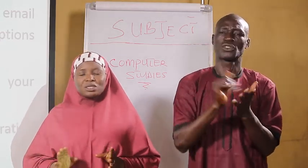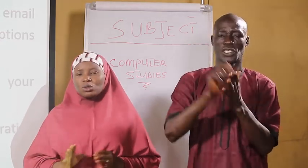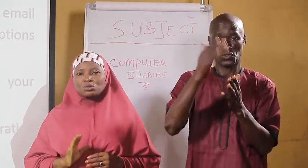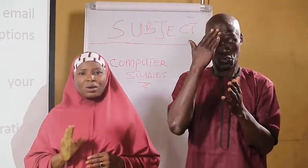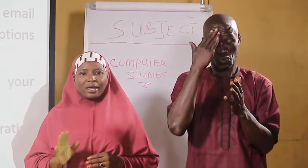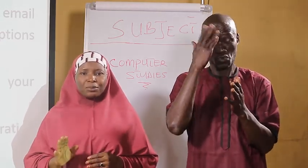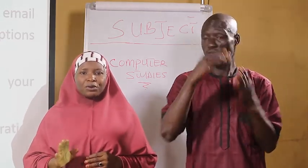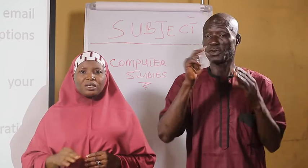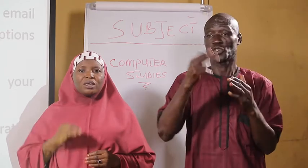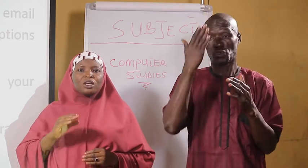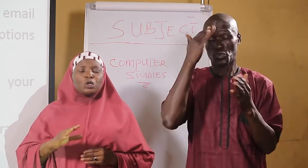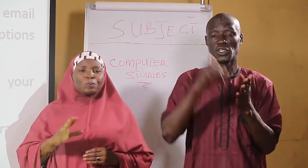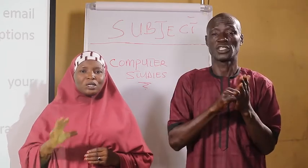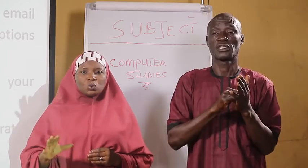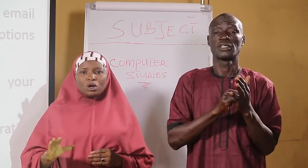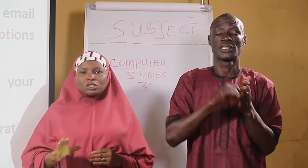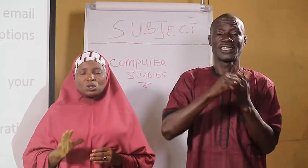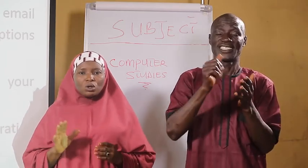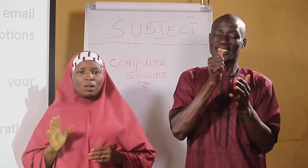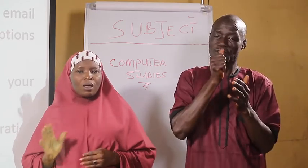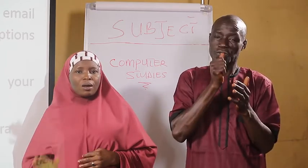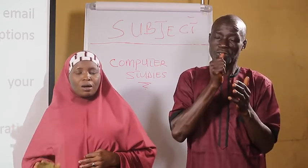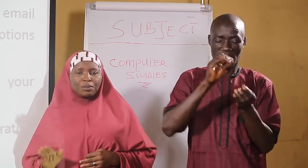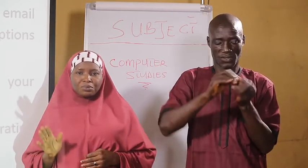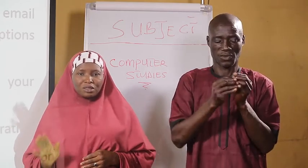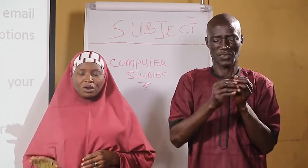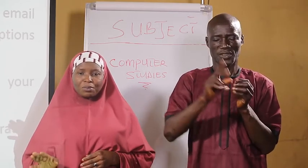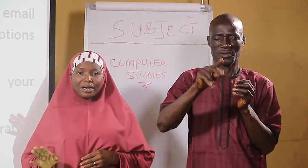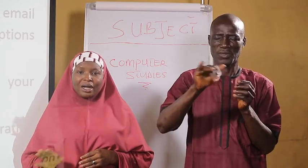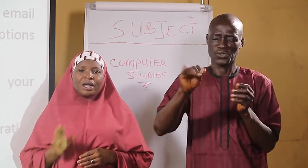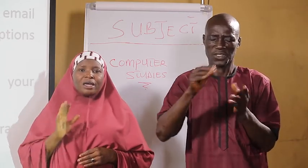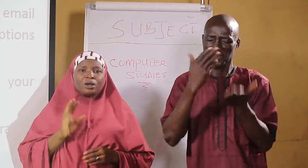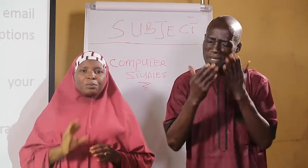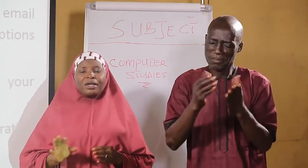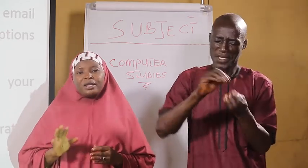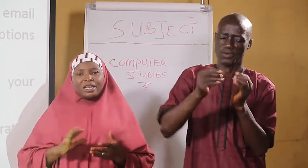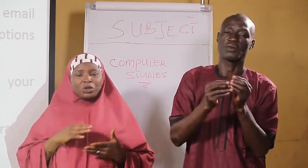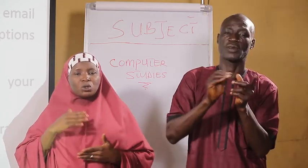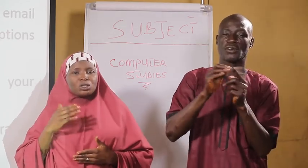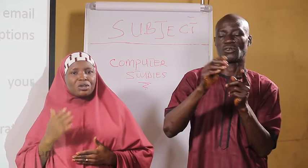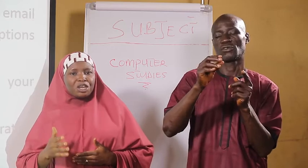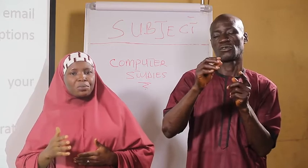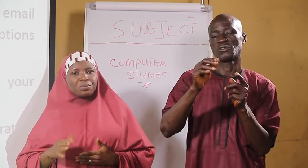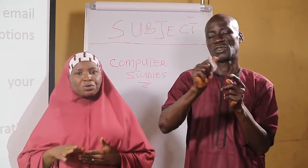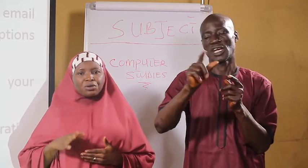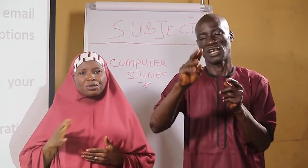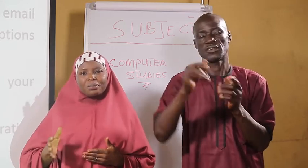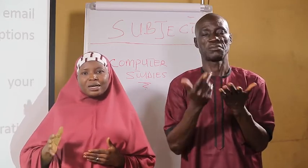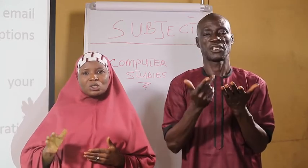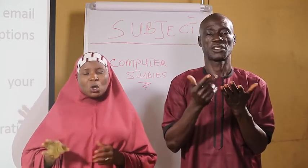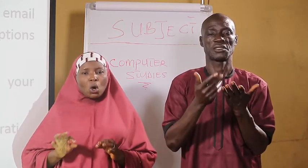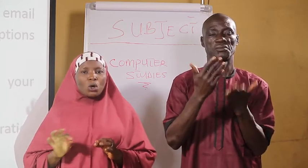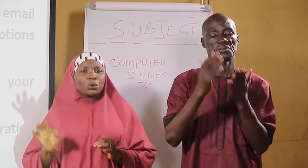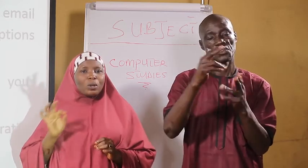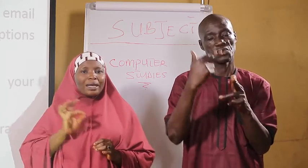your password to anybody. You password your number, being either you use your name, your